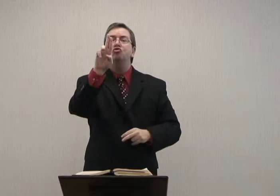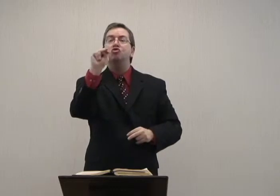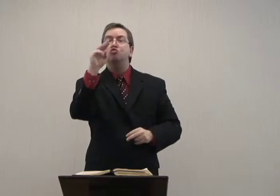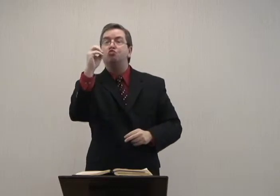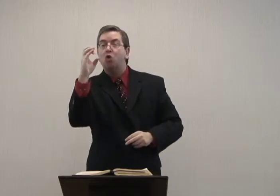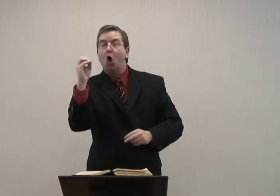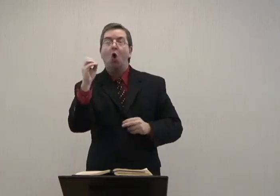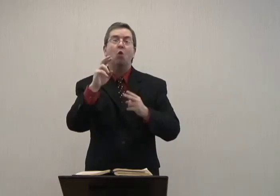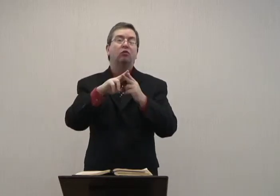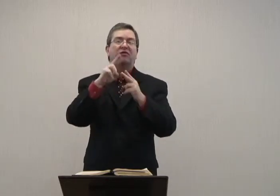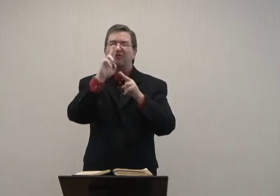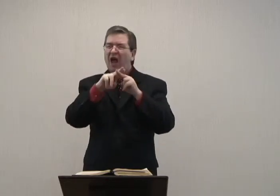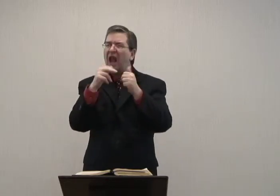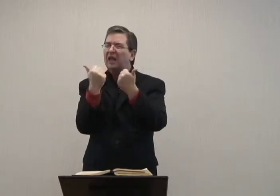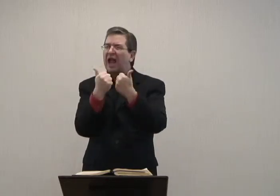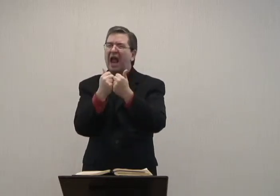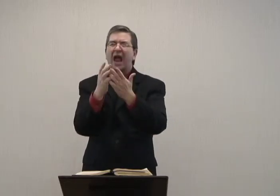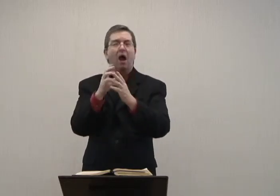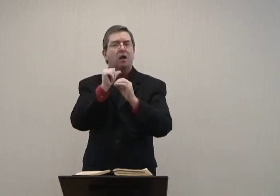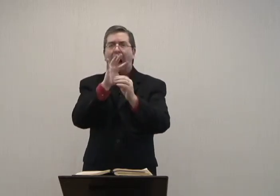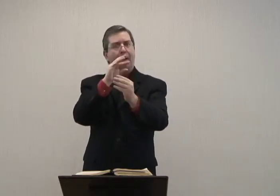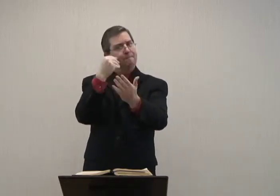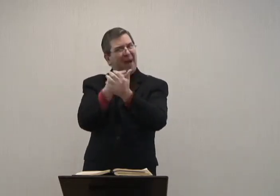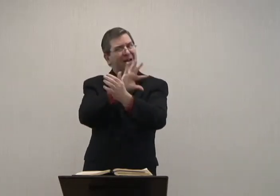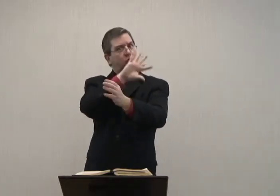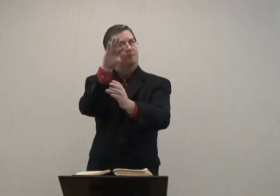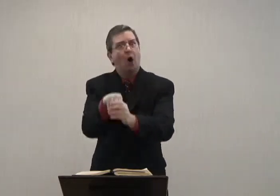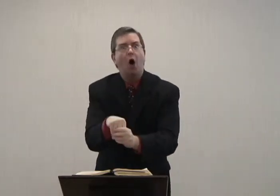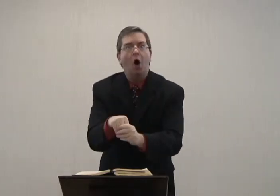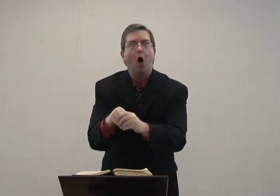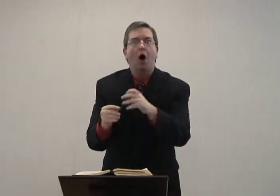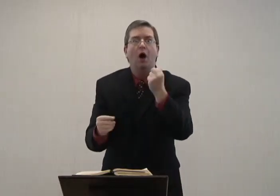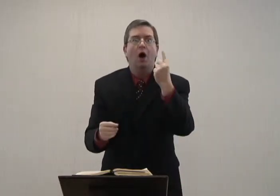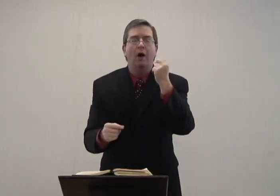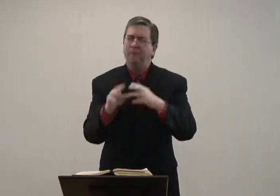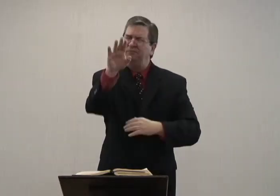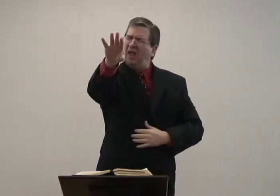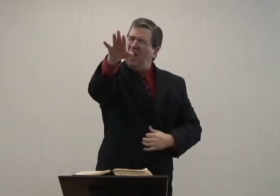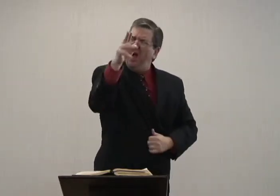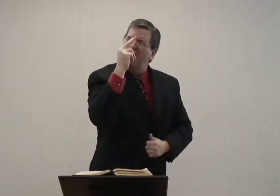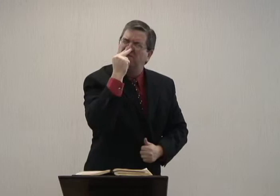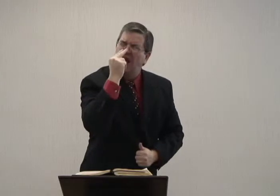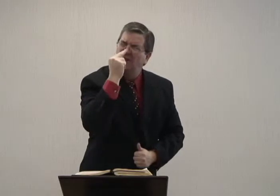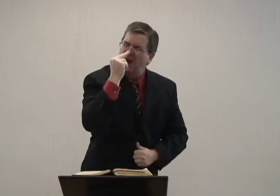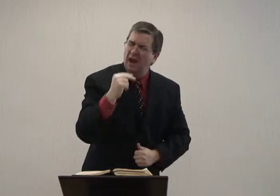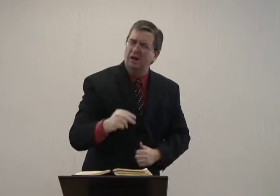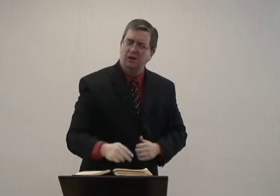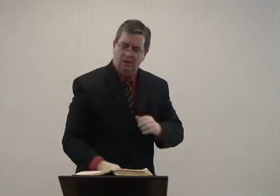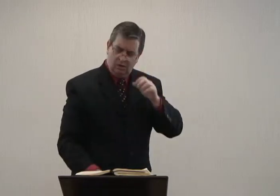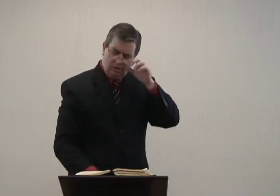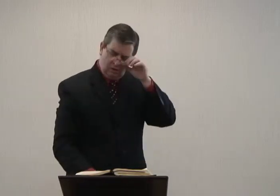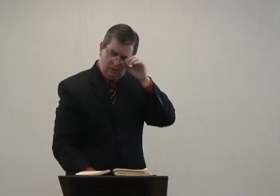I'm not against fun, like Uno, you get it back then. But when money gets involved, it's funny.